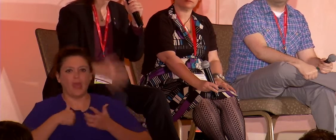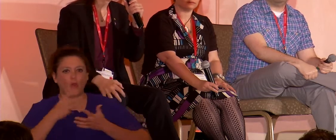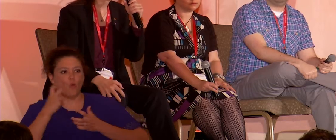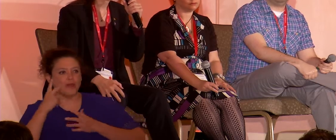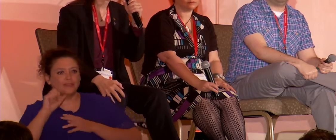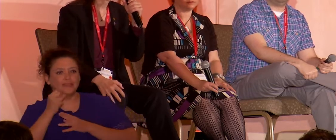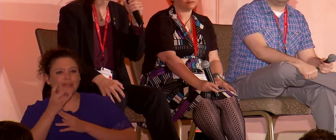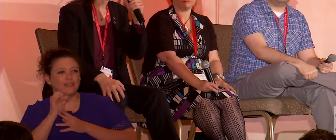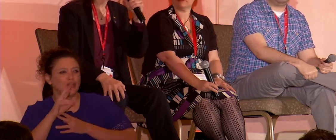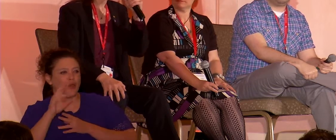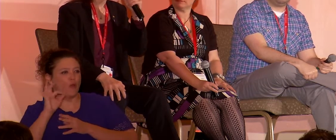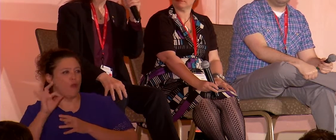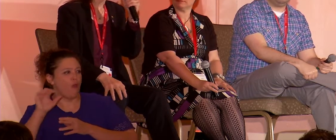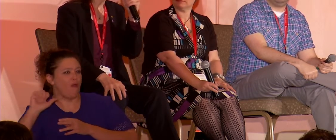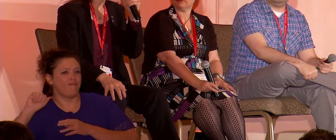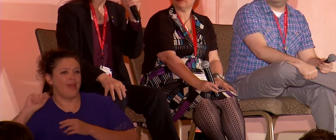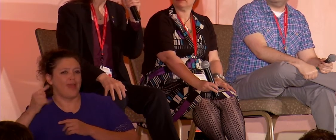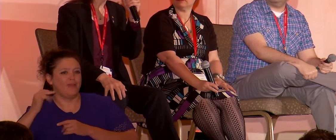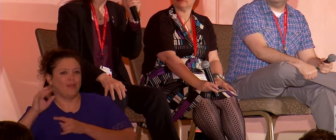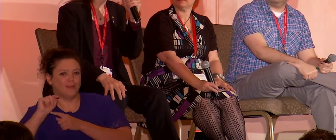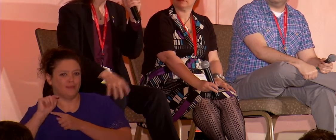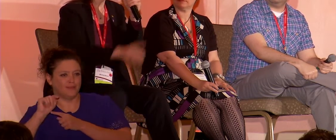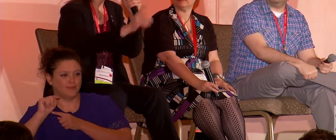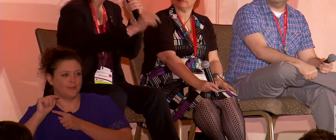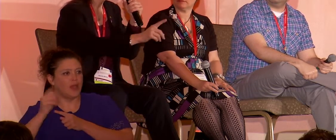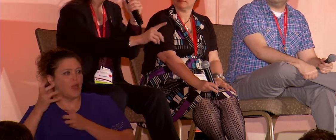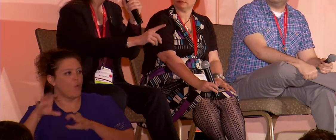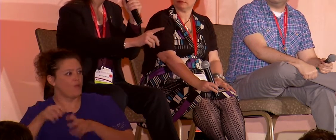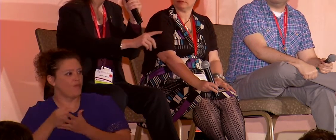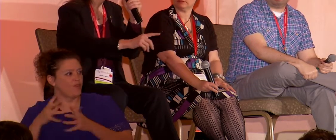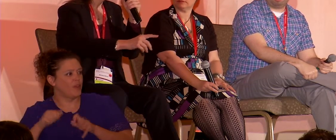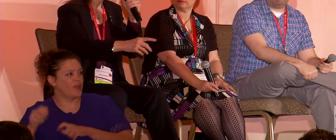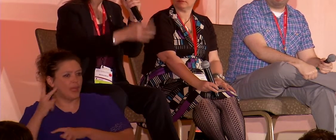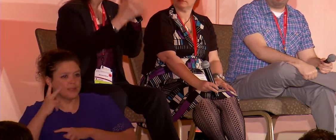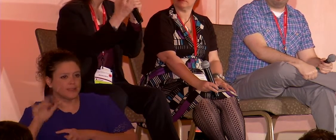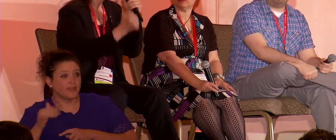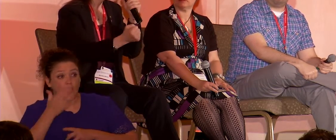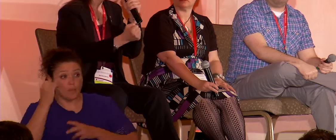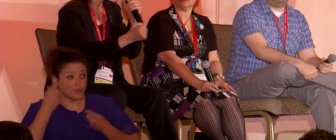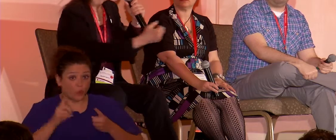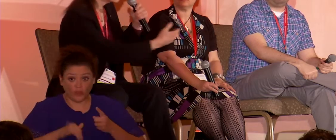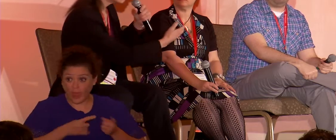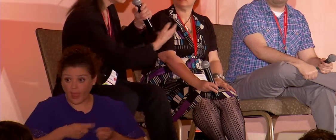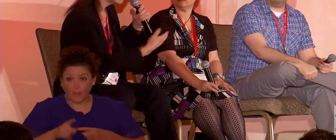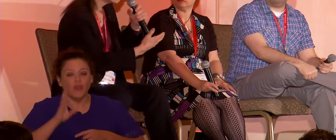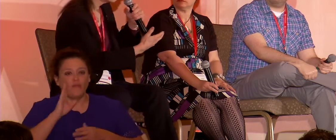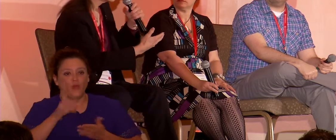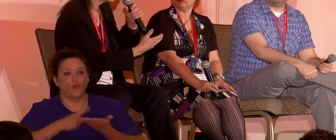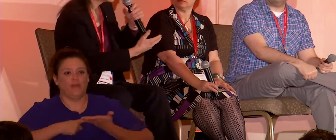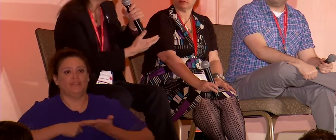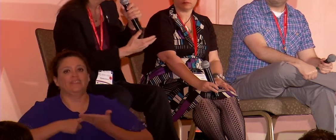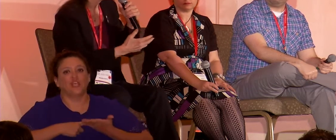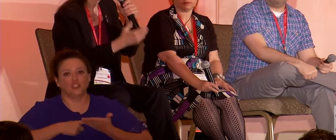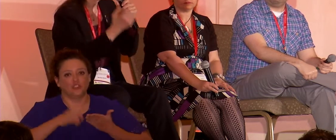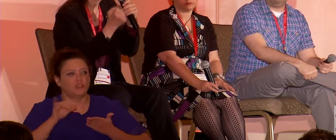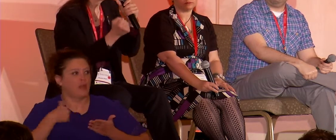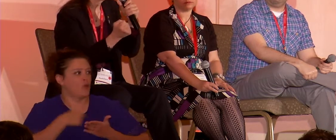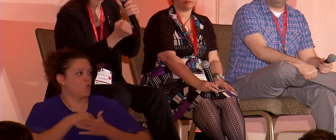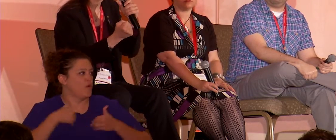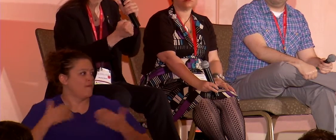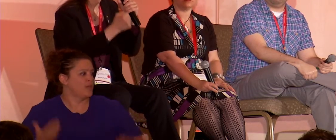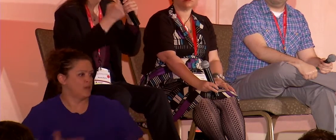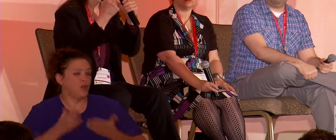do everything I can to make sure that that happens. Because when that happens, there will be discussions like we're having here. There